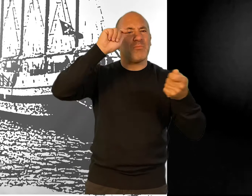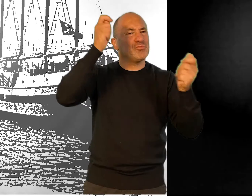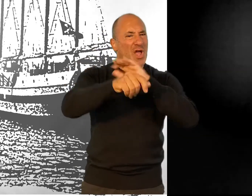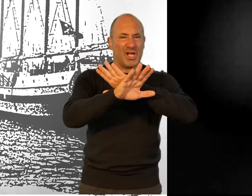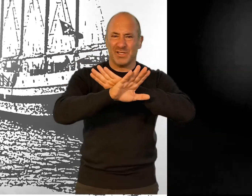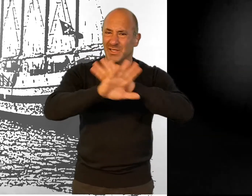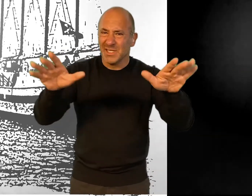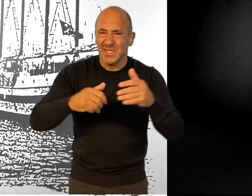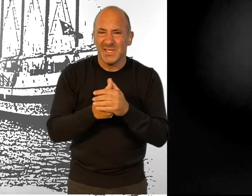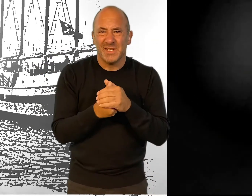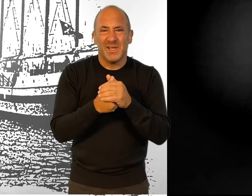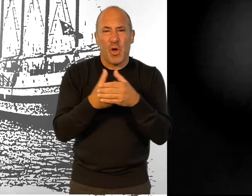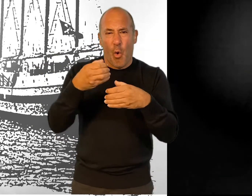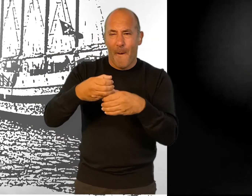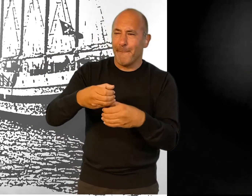summon up the wind.